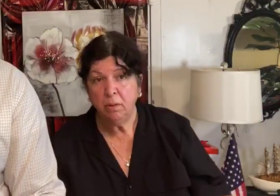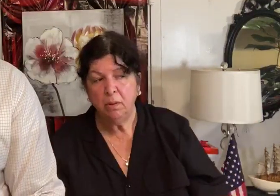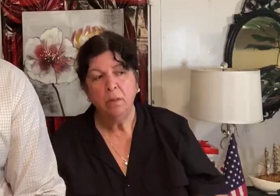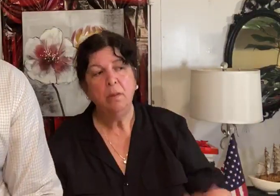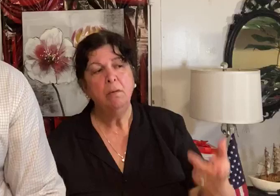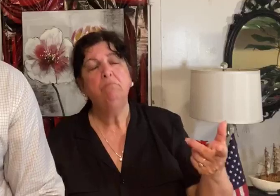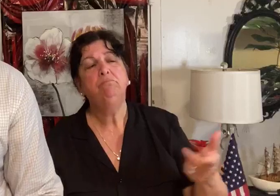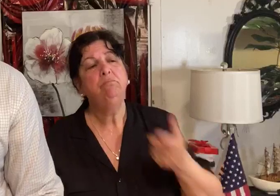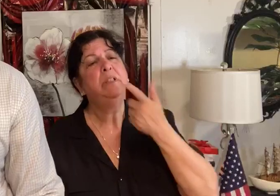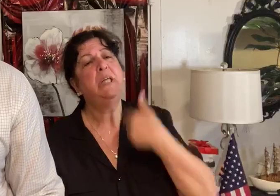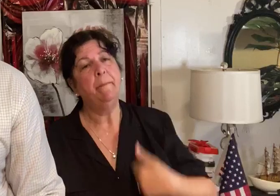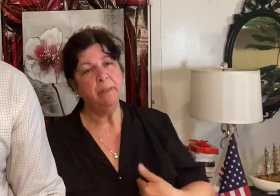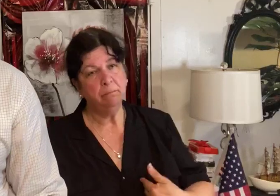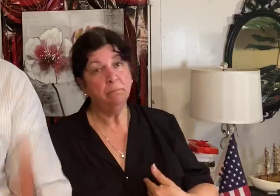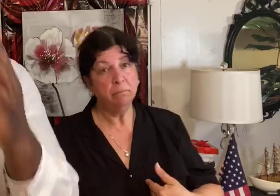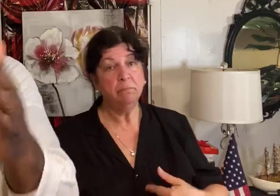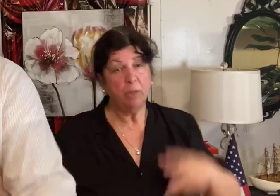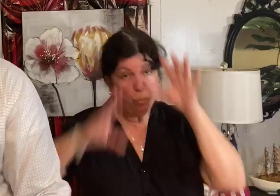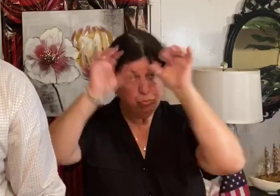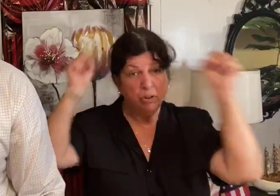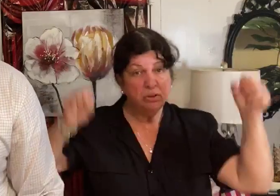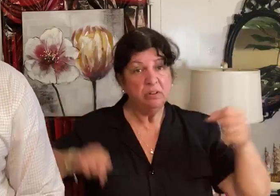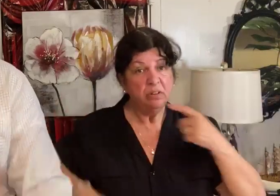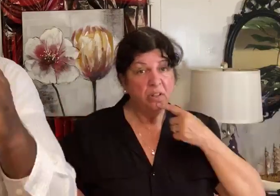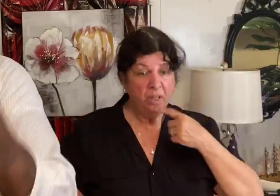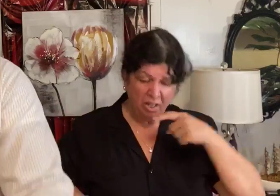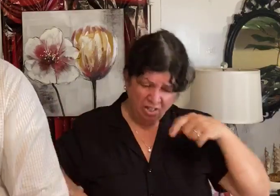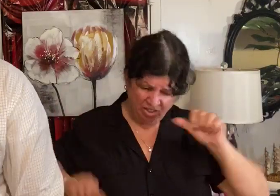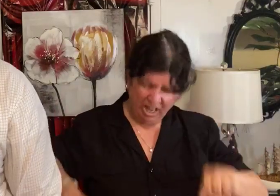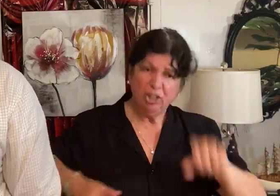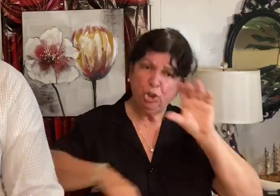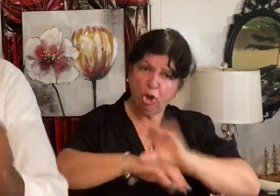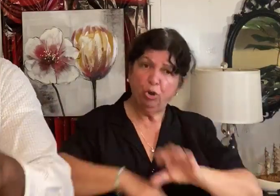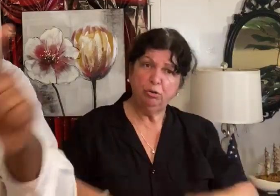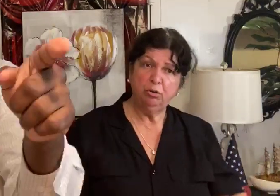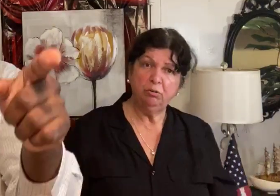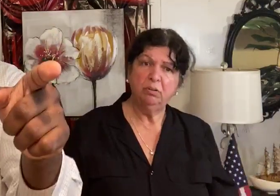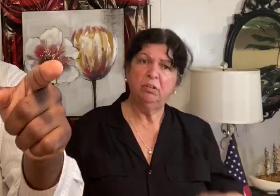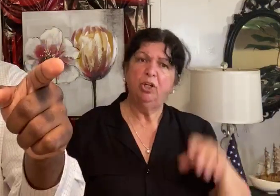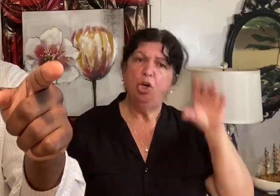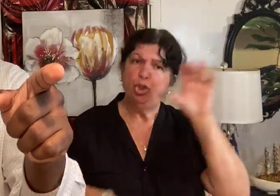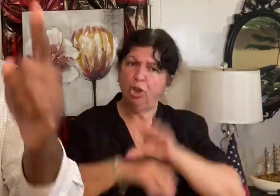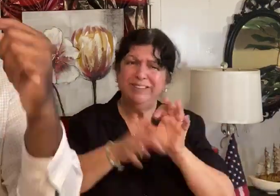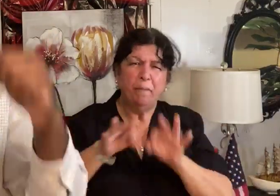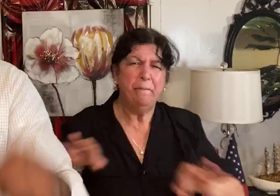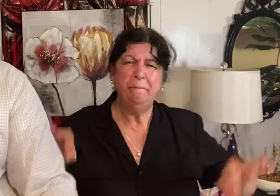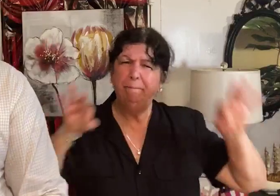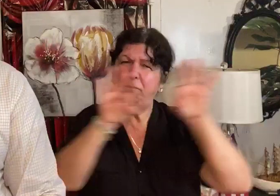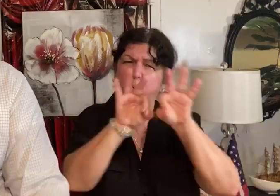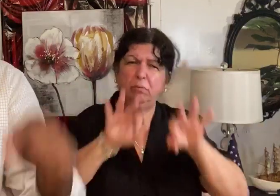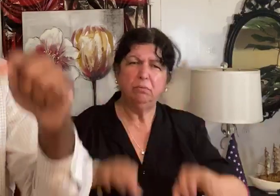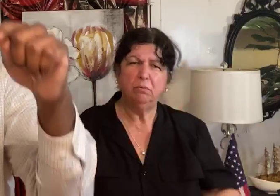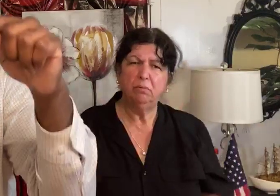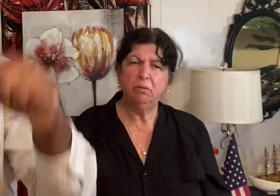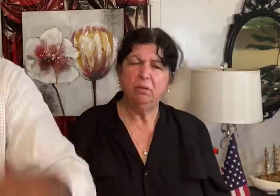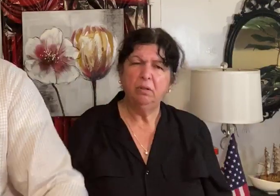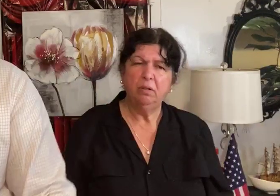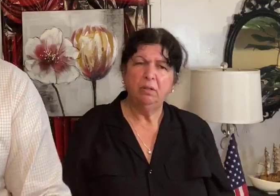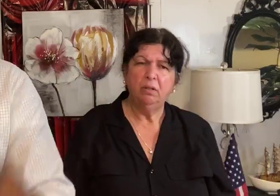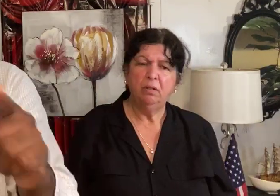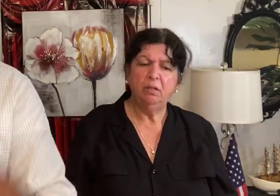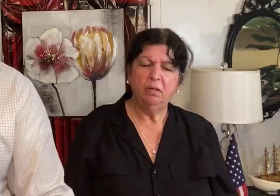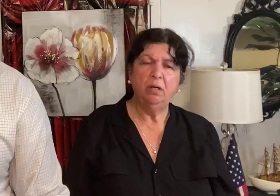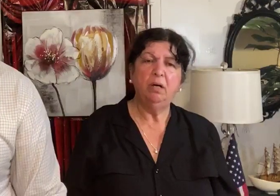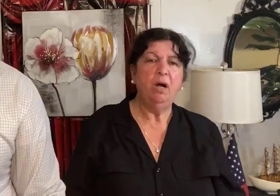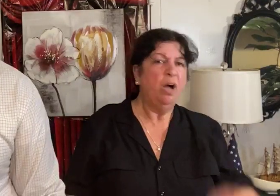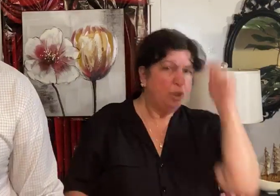him to me. That's basically what he said. You can have church. Church is essential. If he stands up for me and stands up for God's